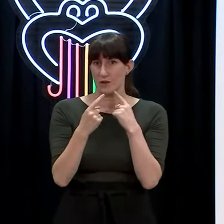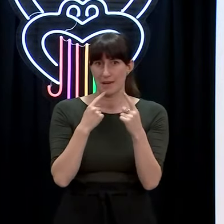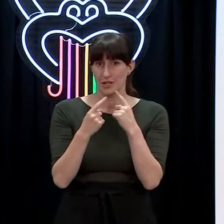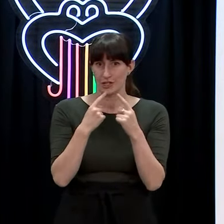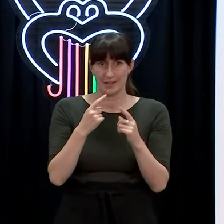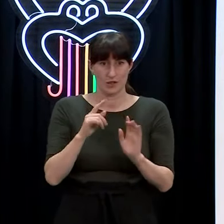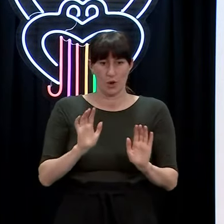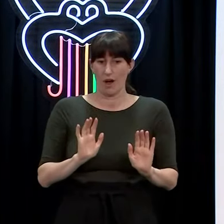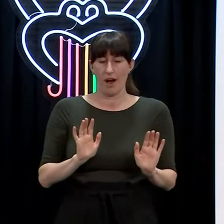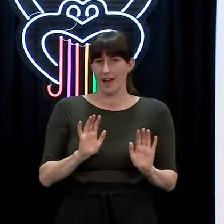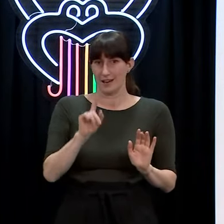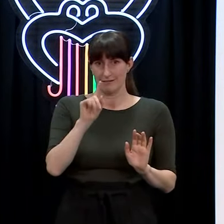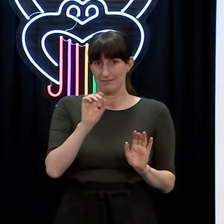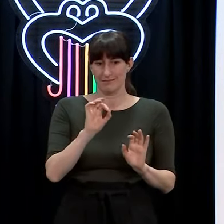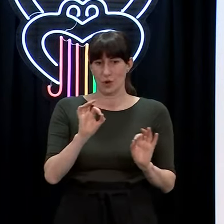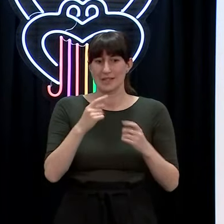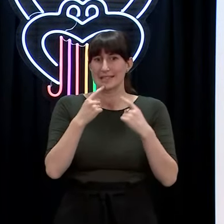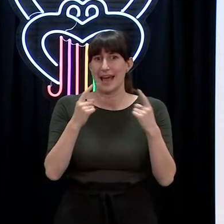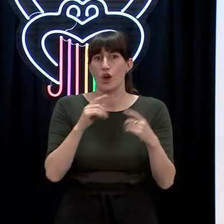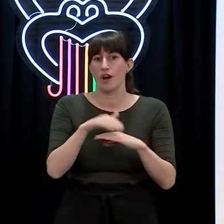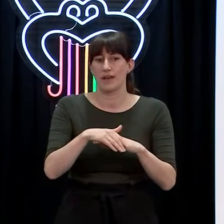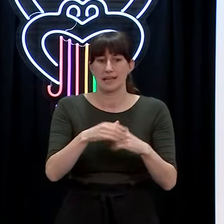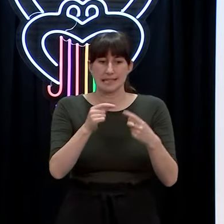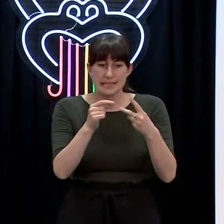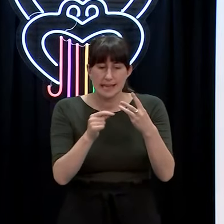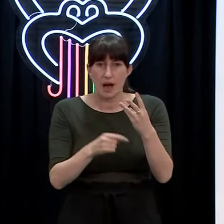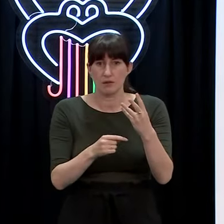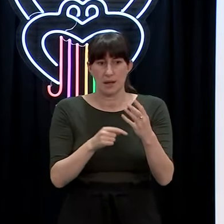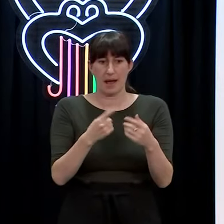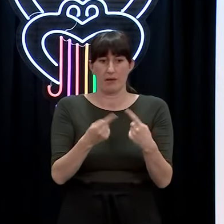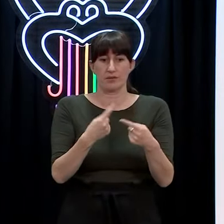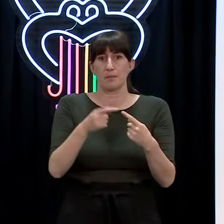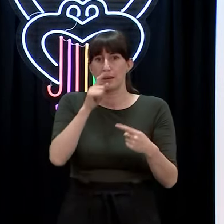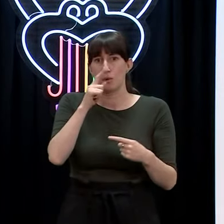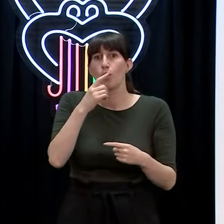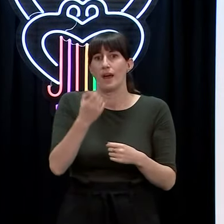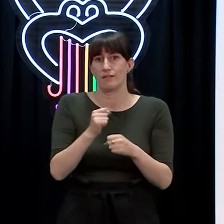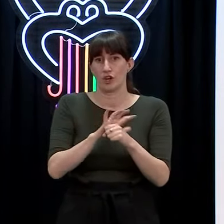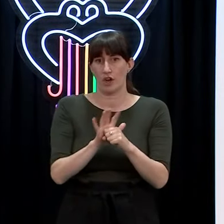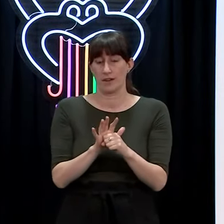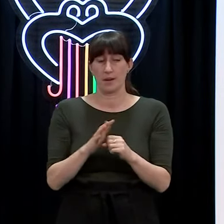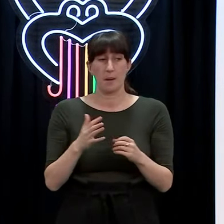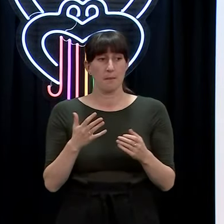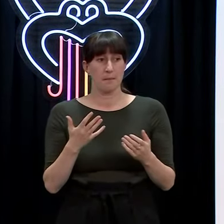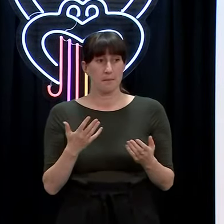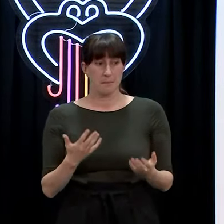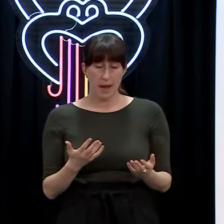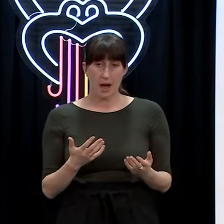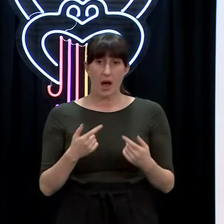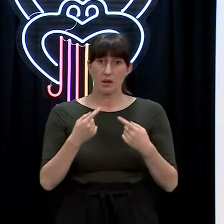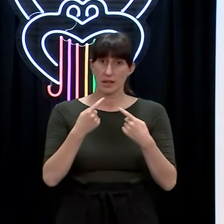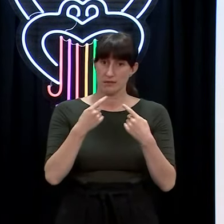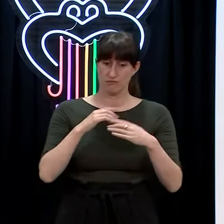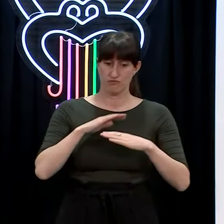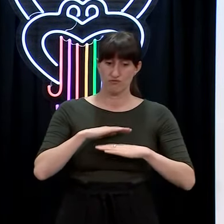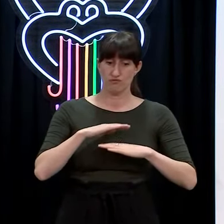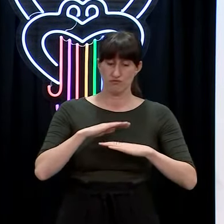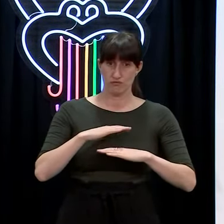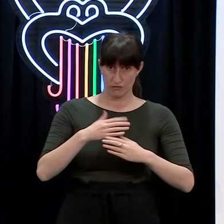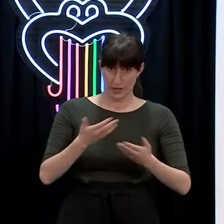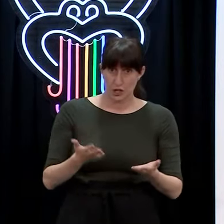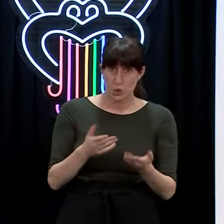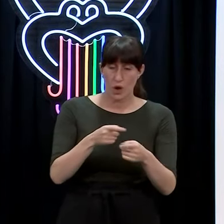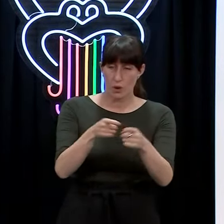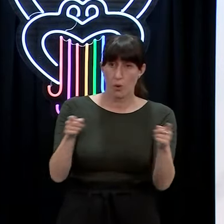to start doing that now, but what I can do is provide reassurance to everybody that we're seeing a great amount